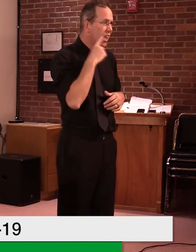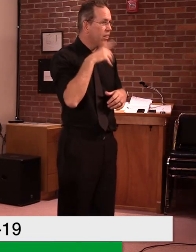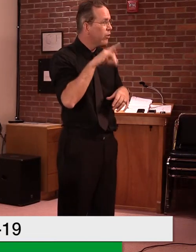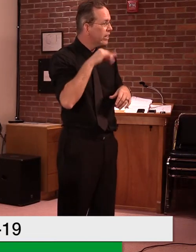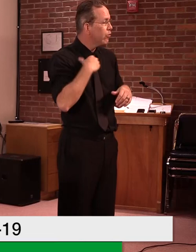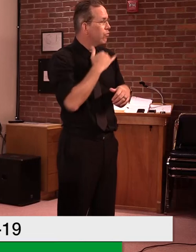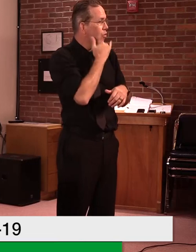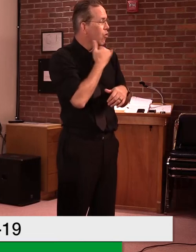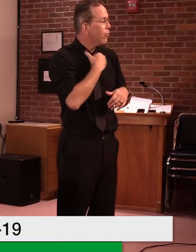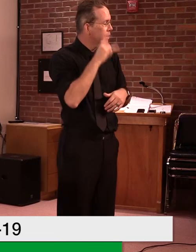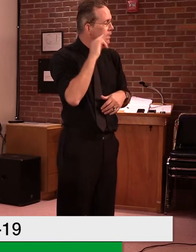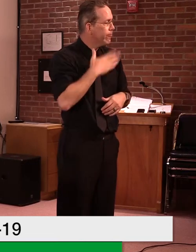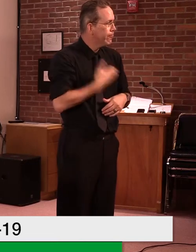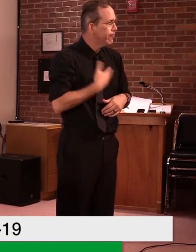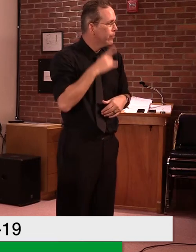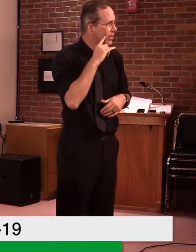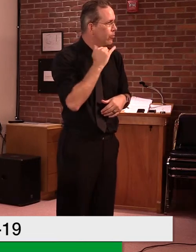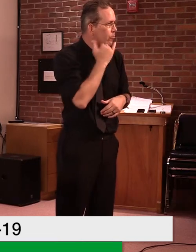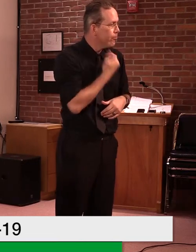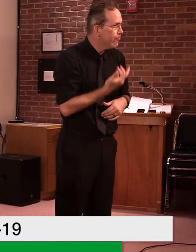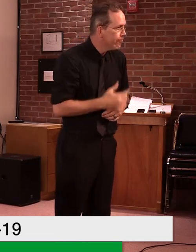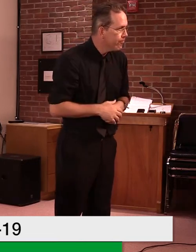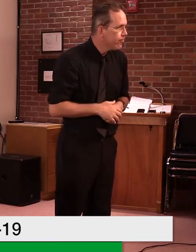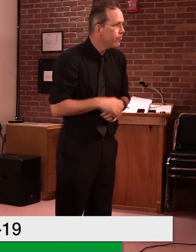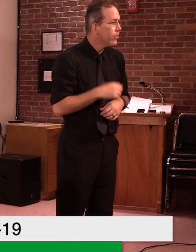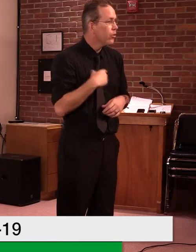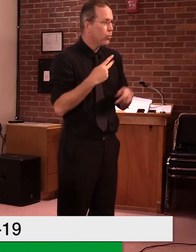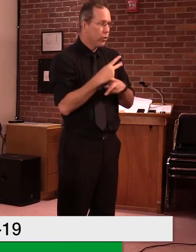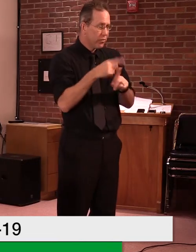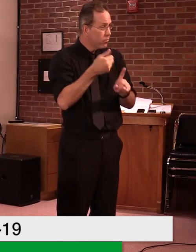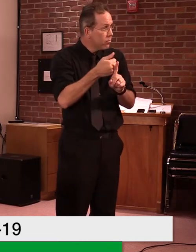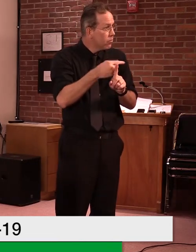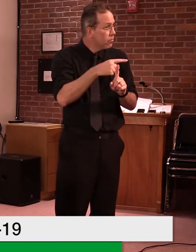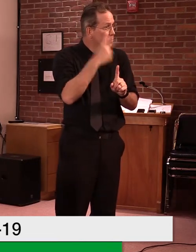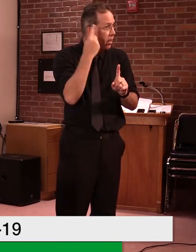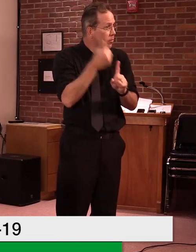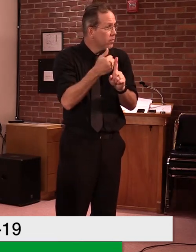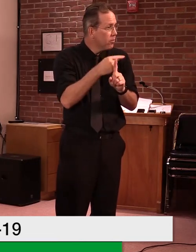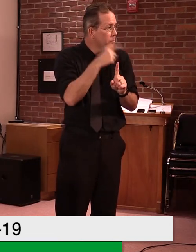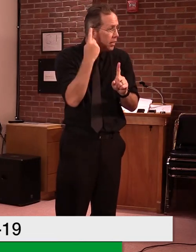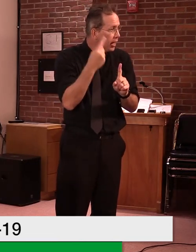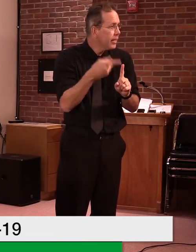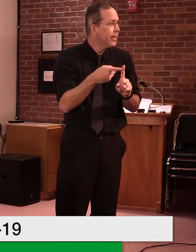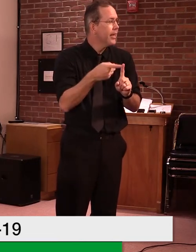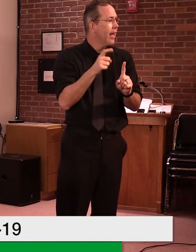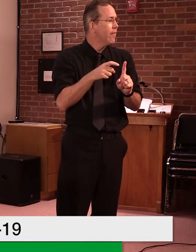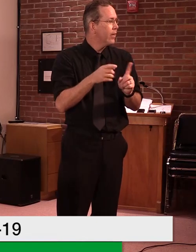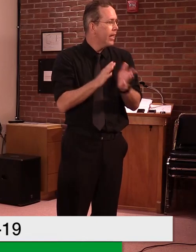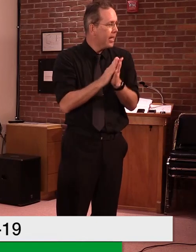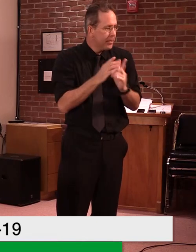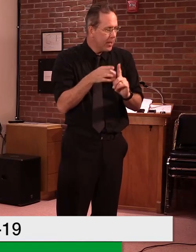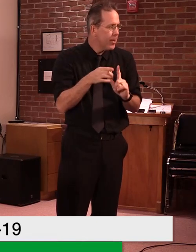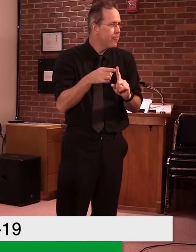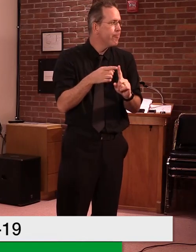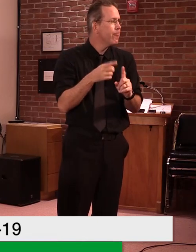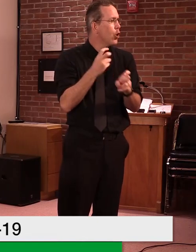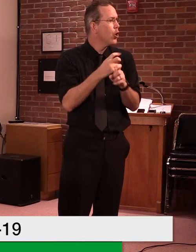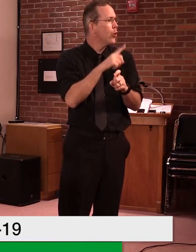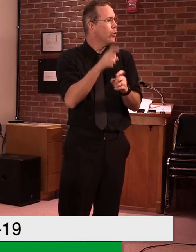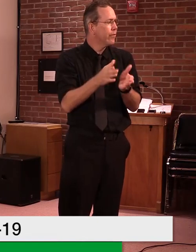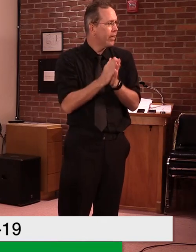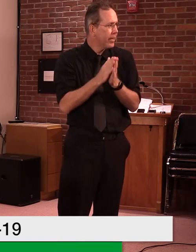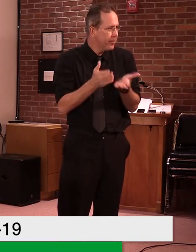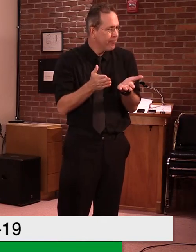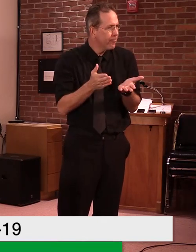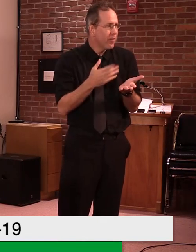since this prisoner was African American, then we have to ask the hard question and look ourselves in the